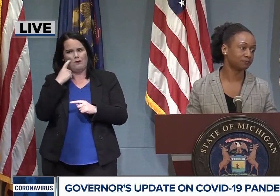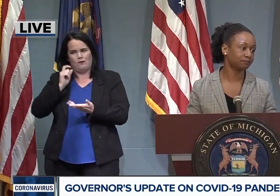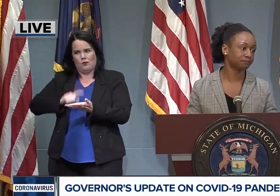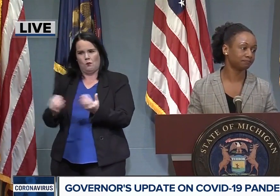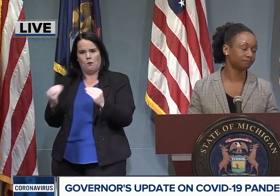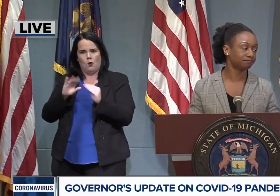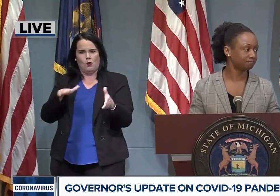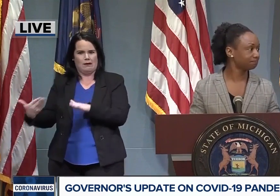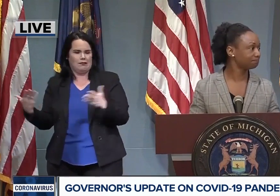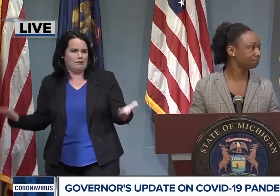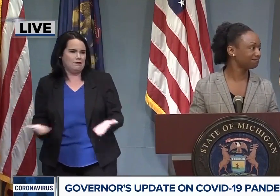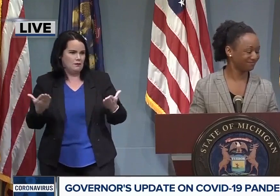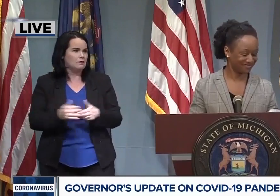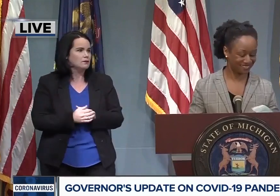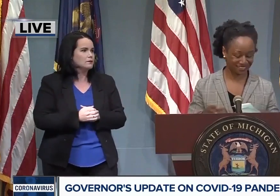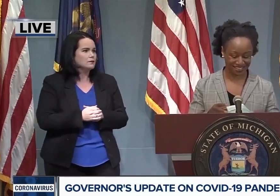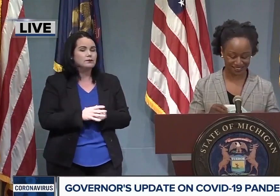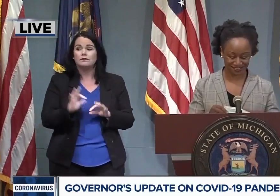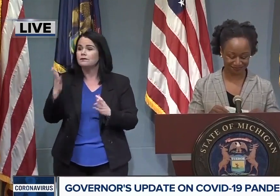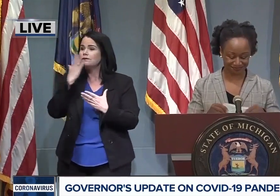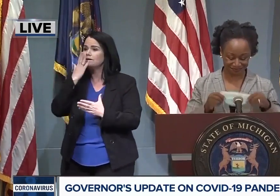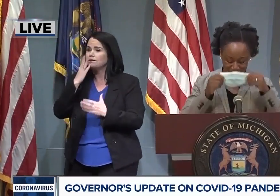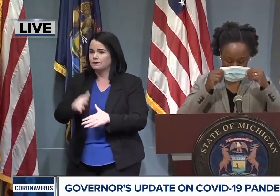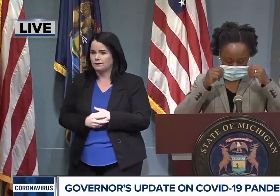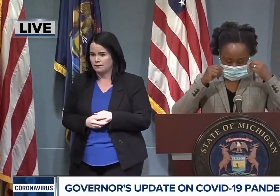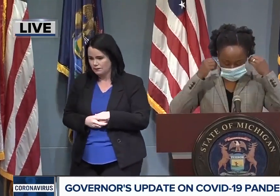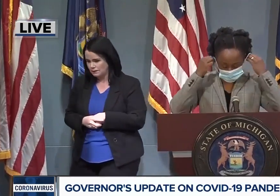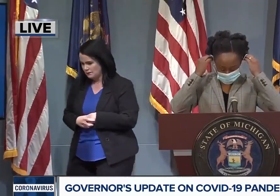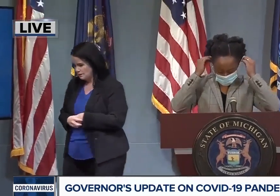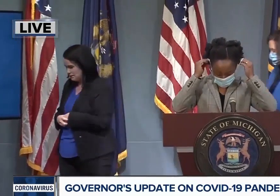difference. Thank you. Thank you. everybody.